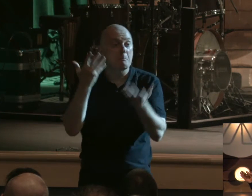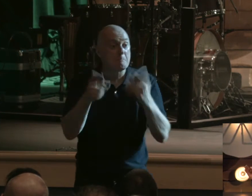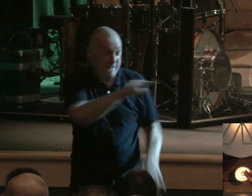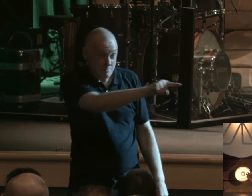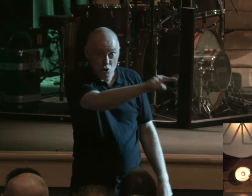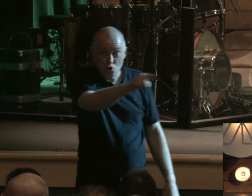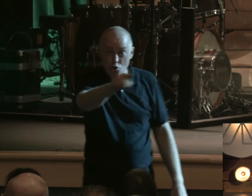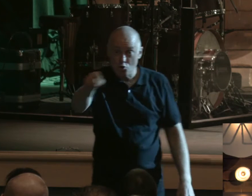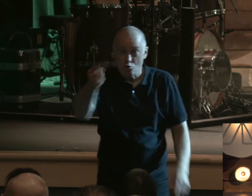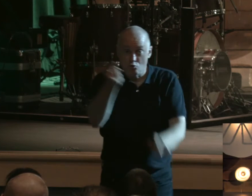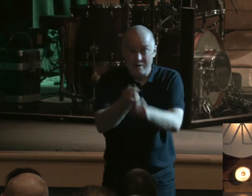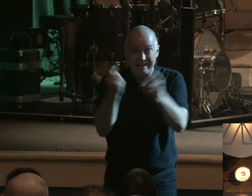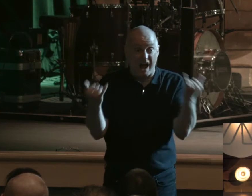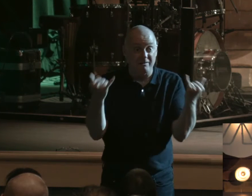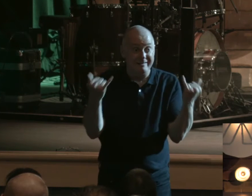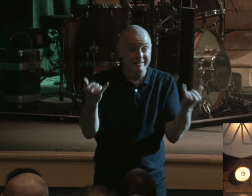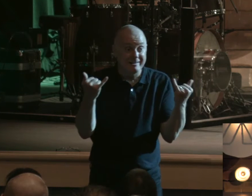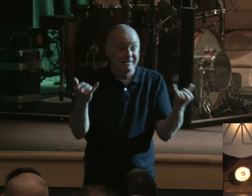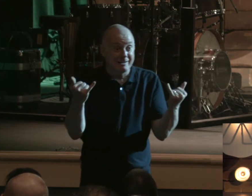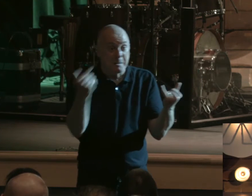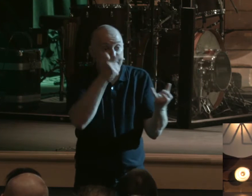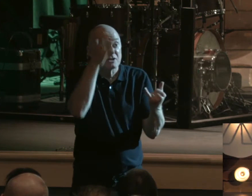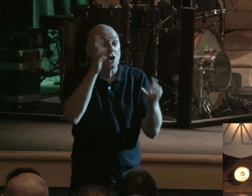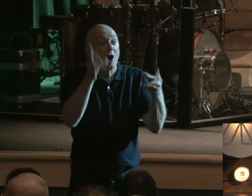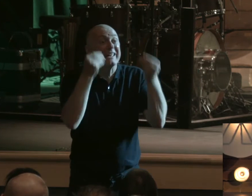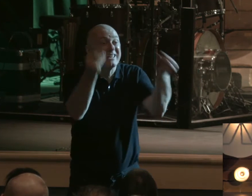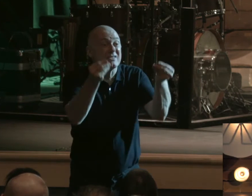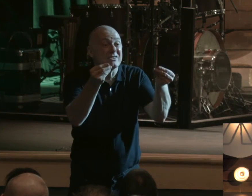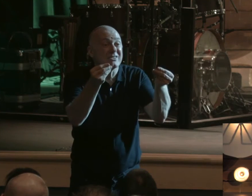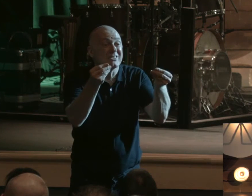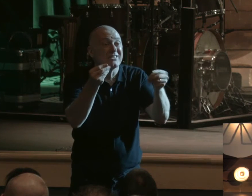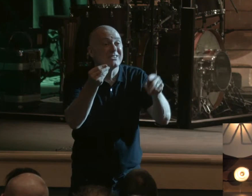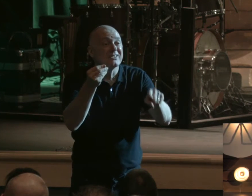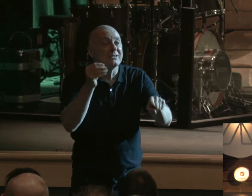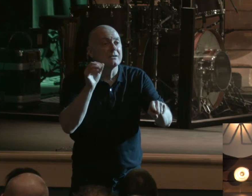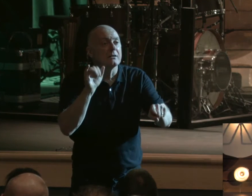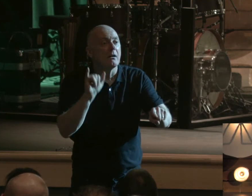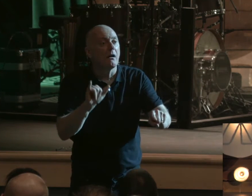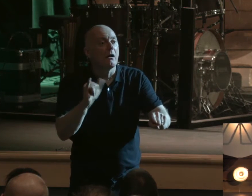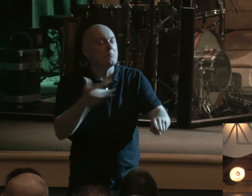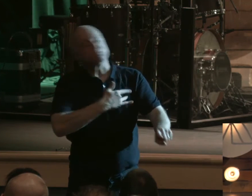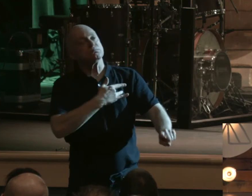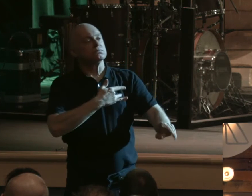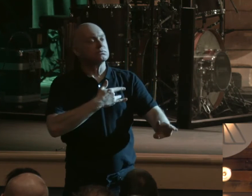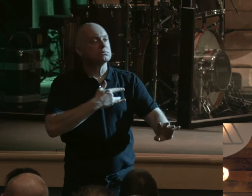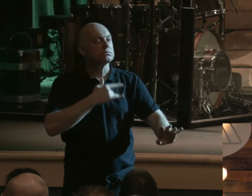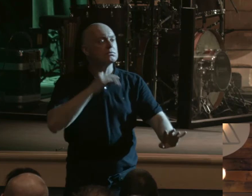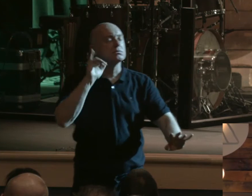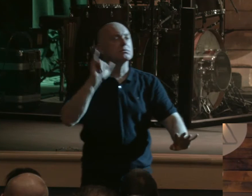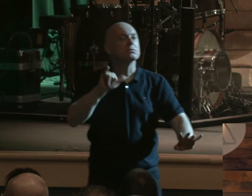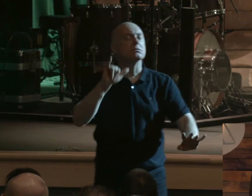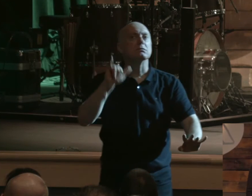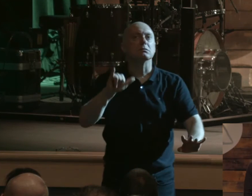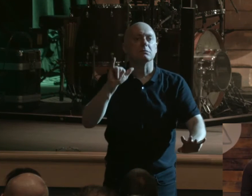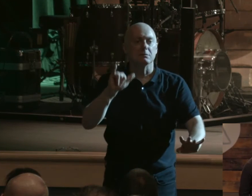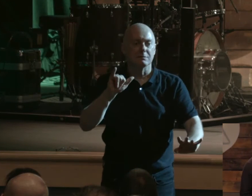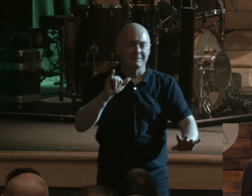here today, right now? Because God is giving you eyes to see for the first time, that you might be called to live